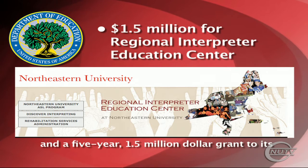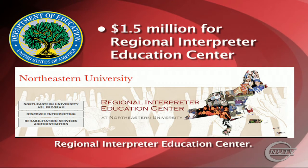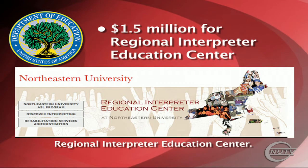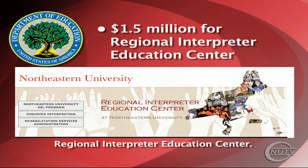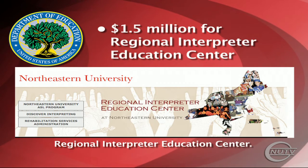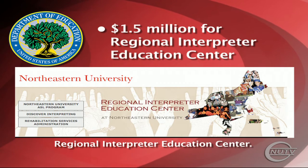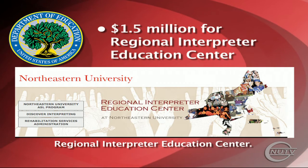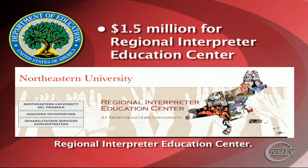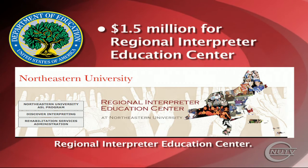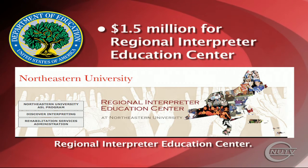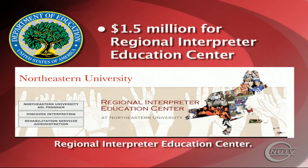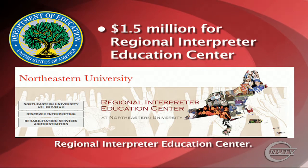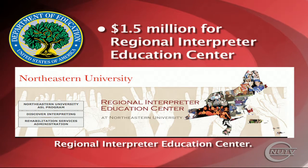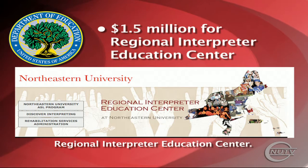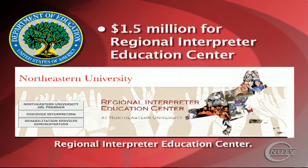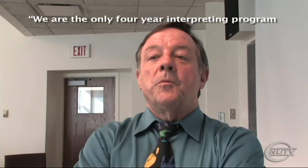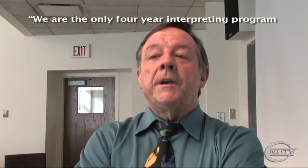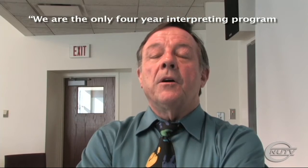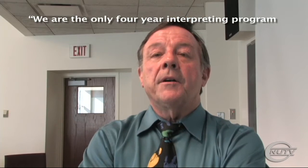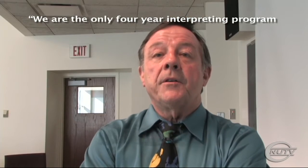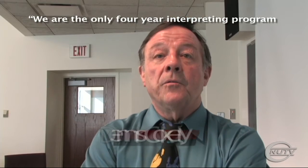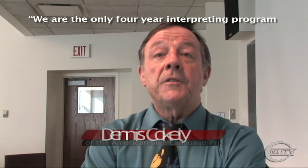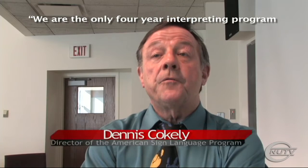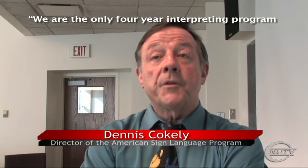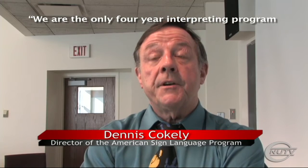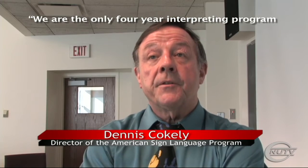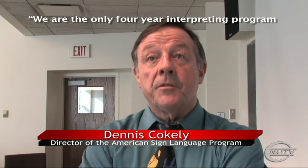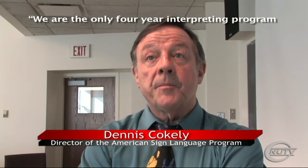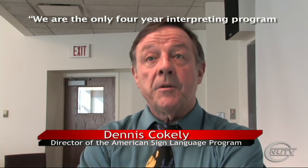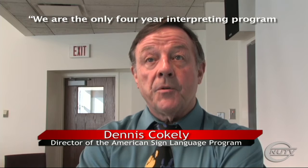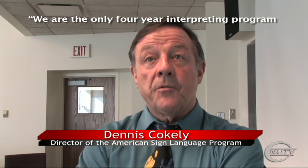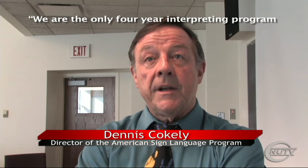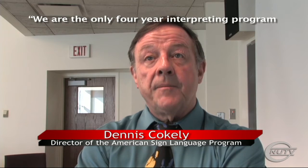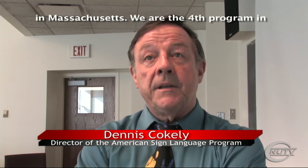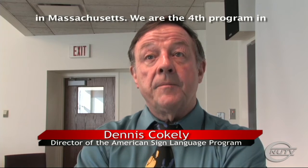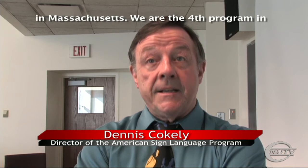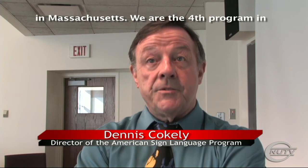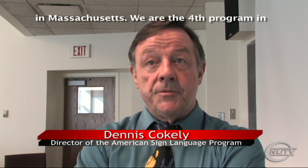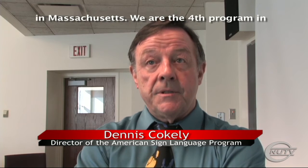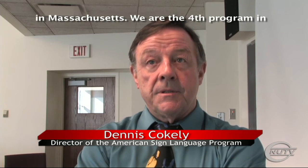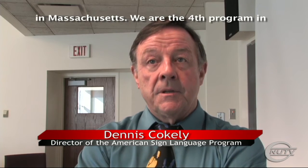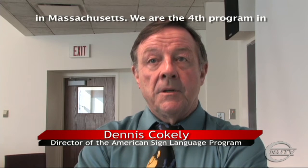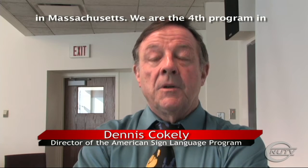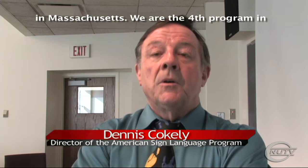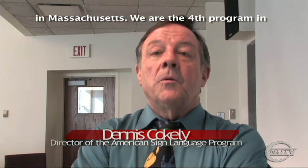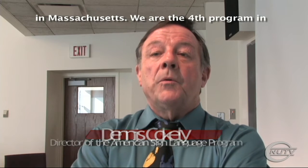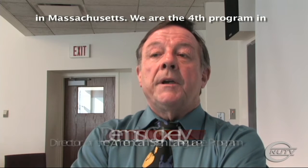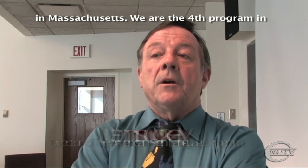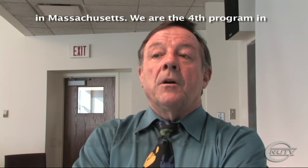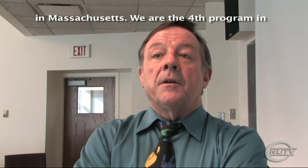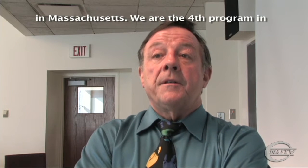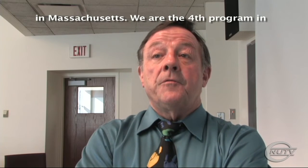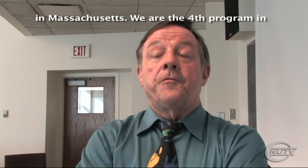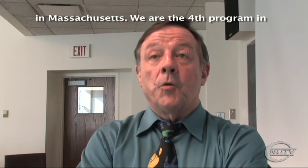grant to its Regional Interpreter Education Center. We are the only 4-year interpreting program in Massachusetts.